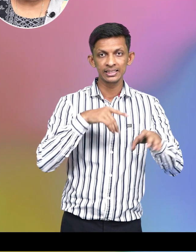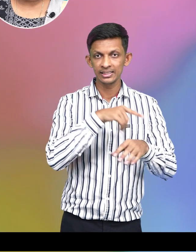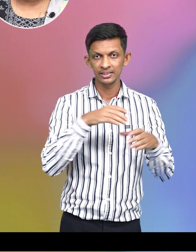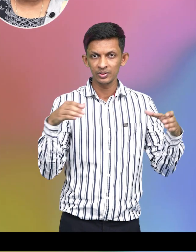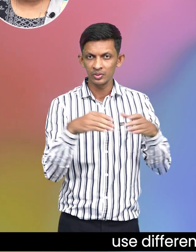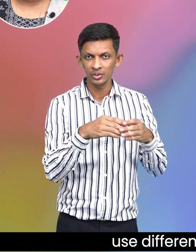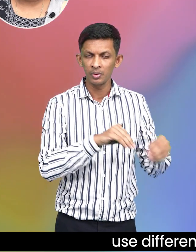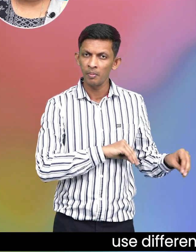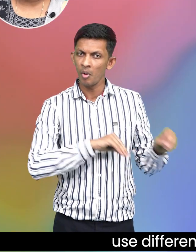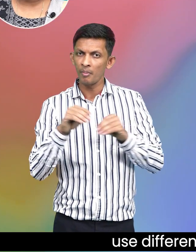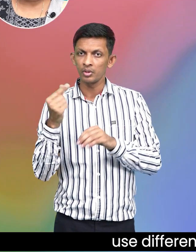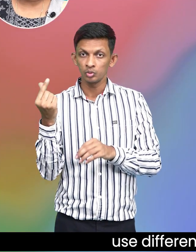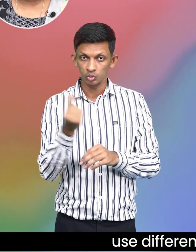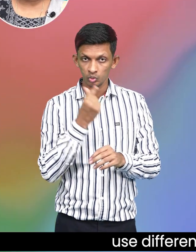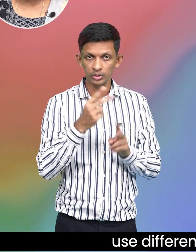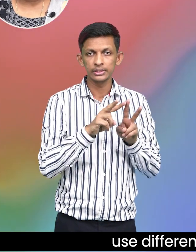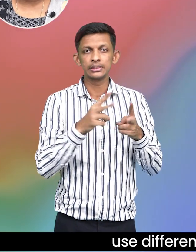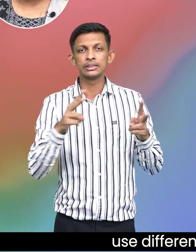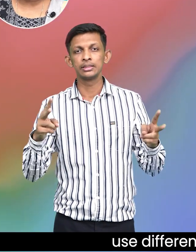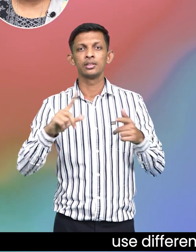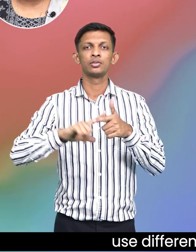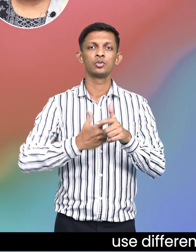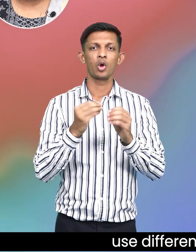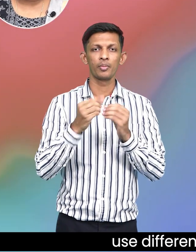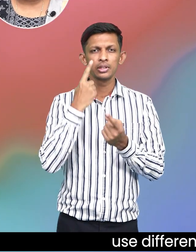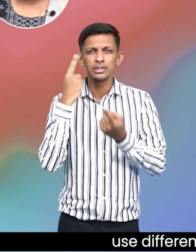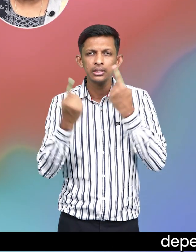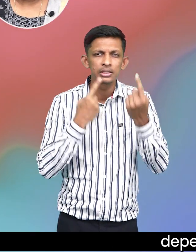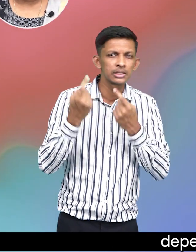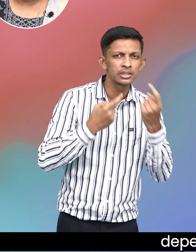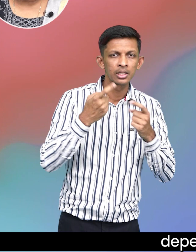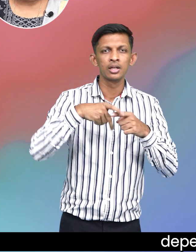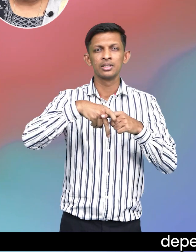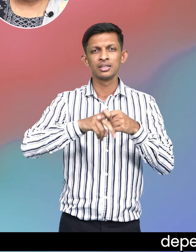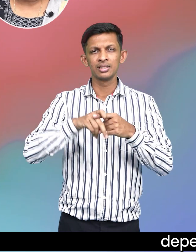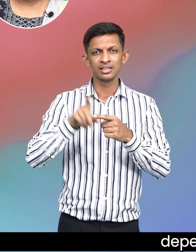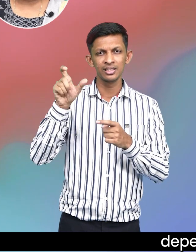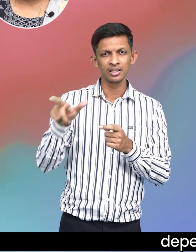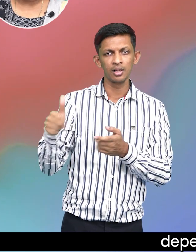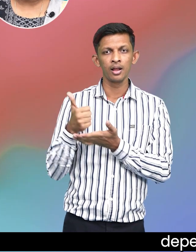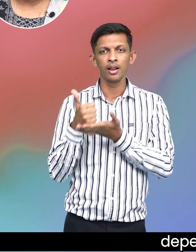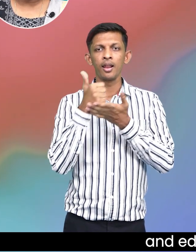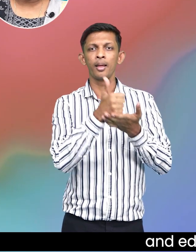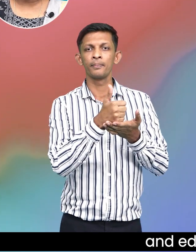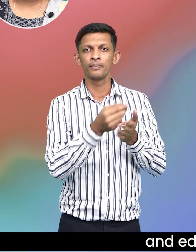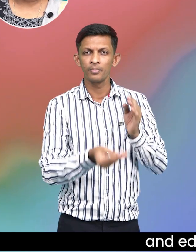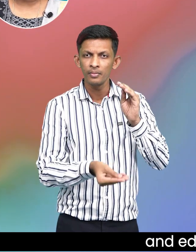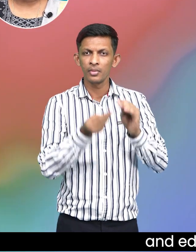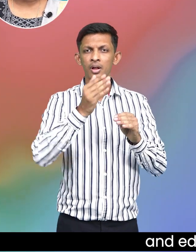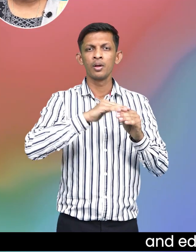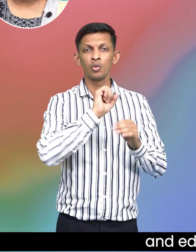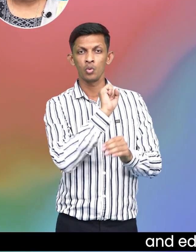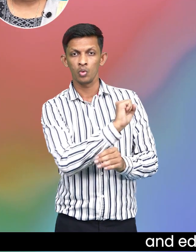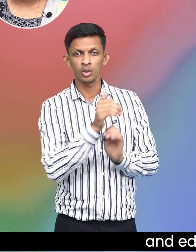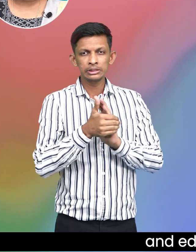Urban migrants use different job searching mechanisms depending upon their skills and